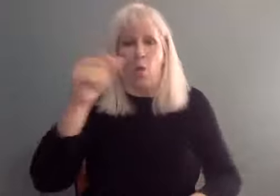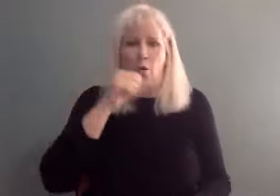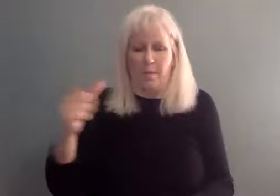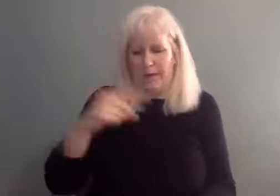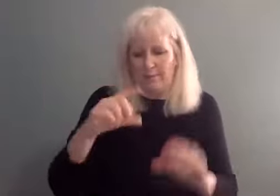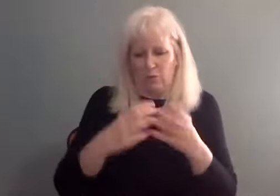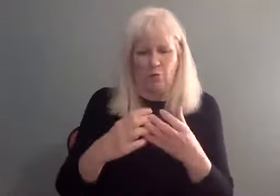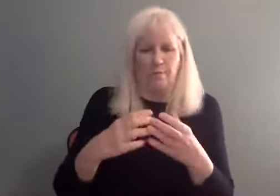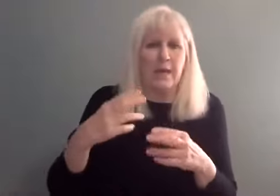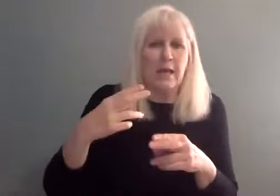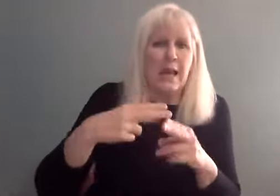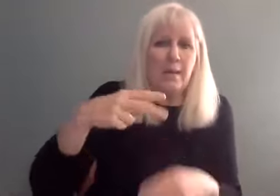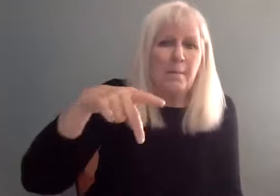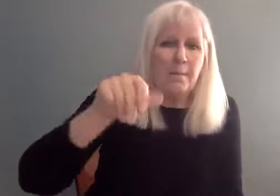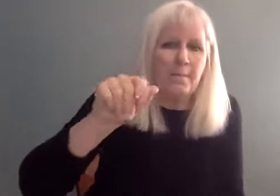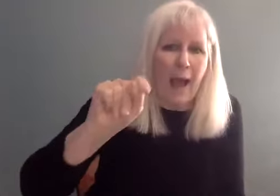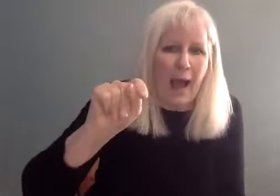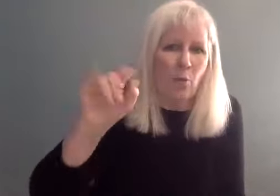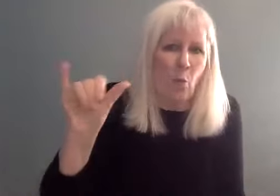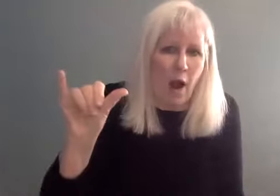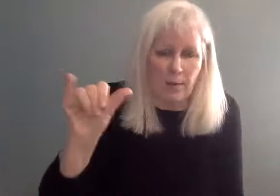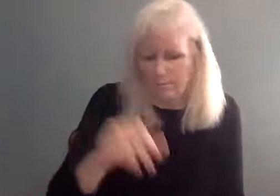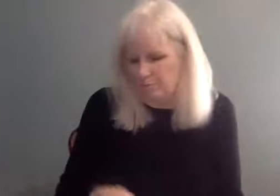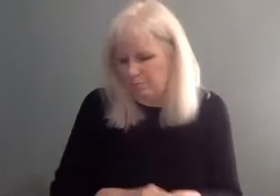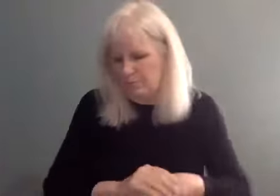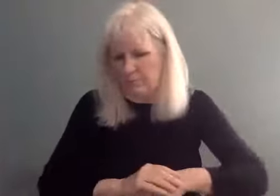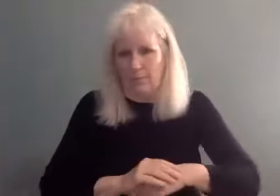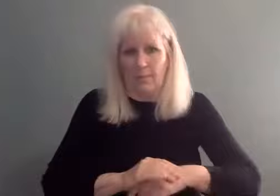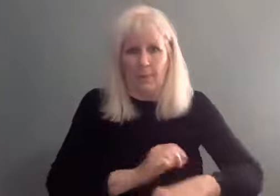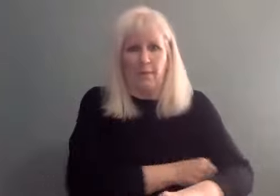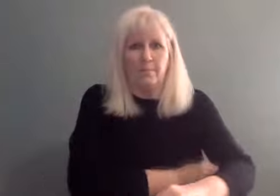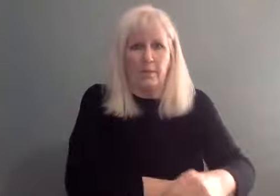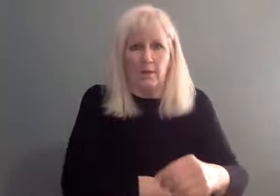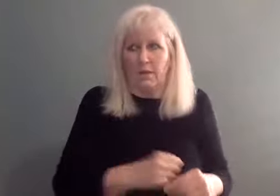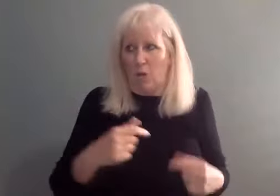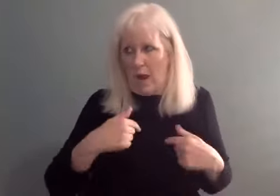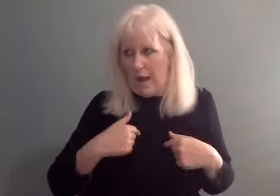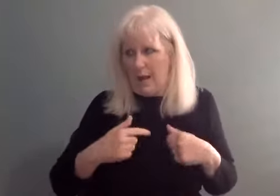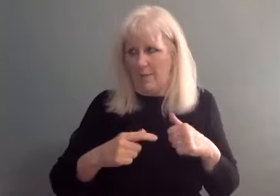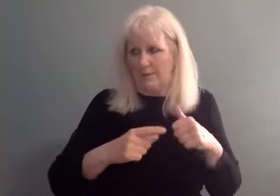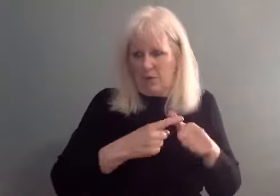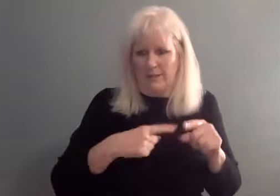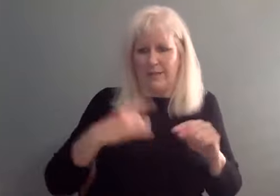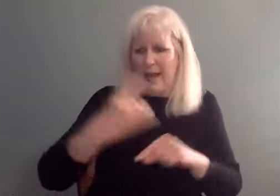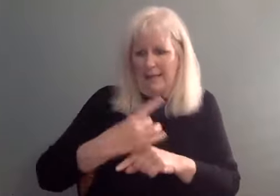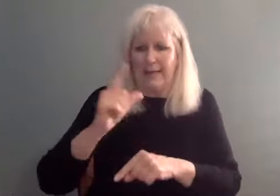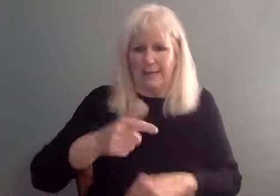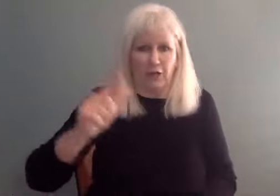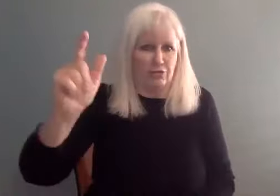Pat Y. She came in 8 days after me, 8 days. And I had the old